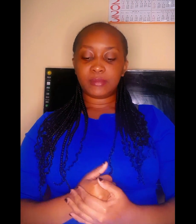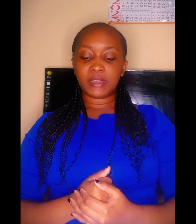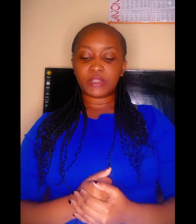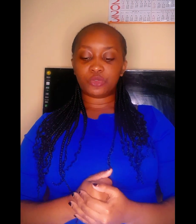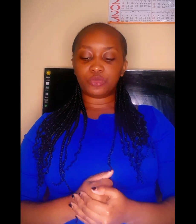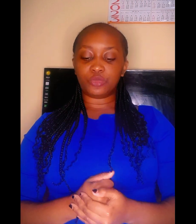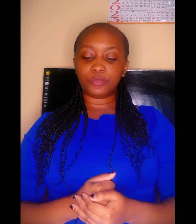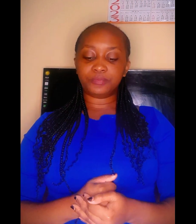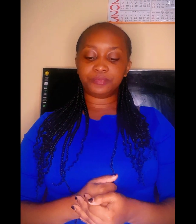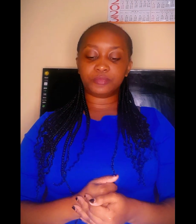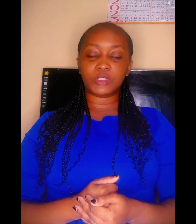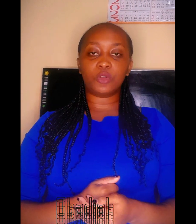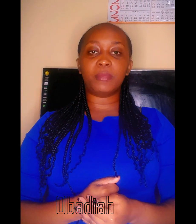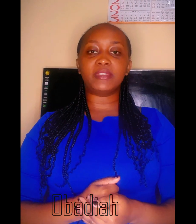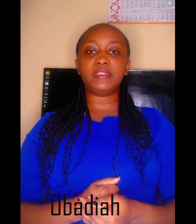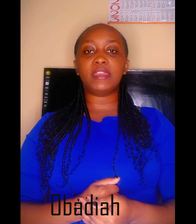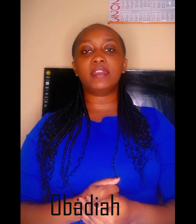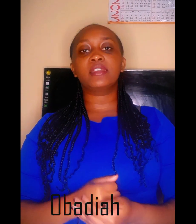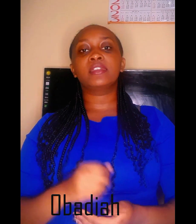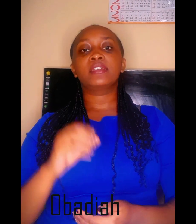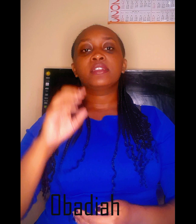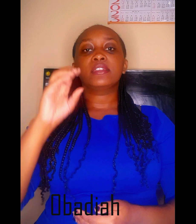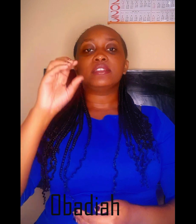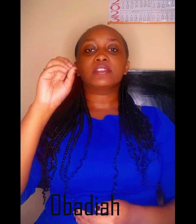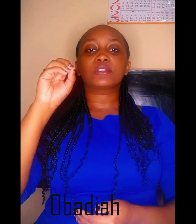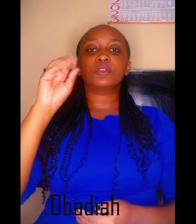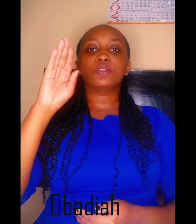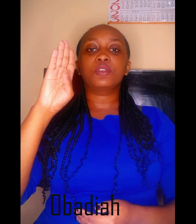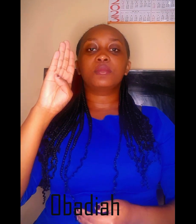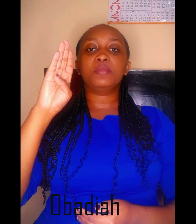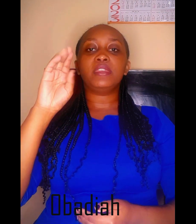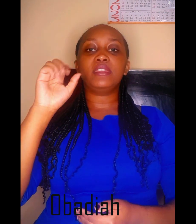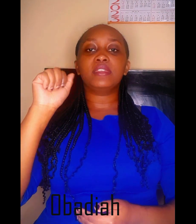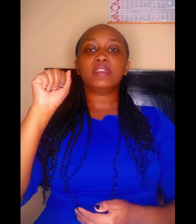Similar to Obadiah, it's Obadiah.